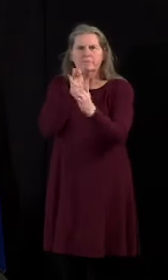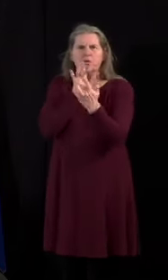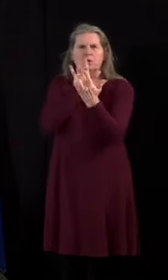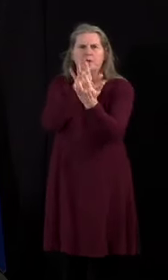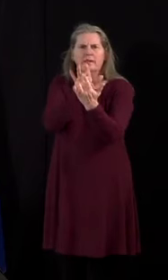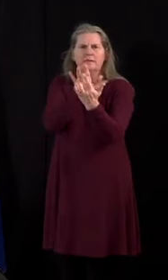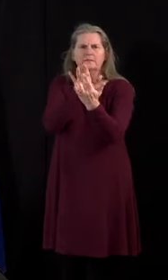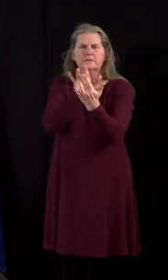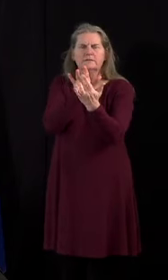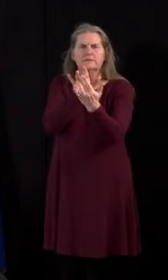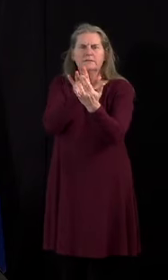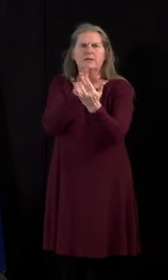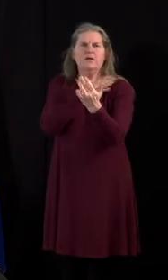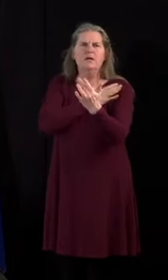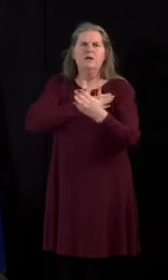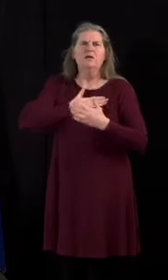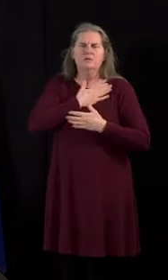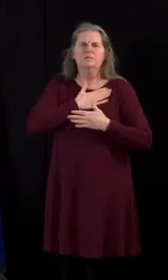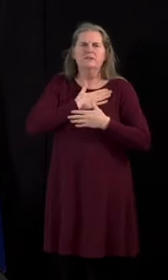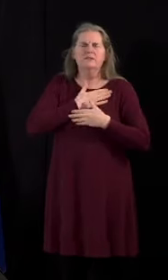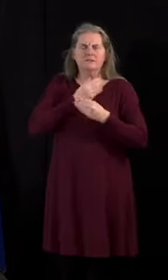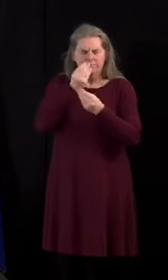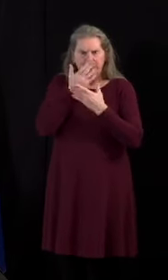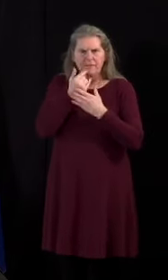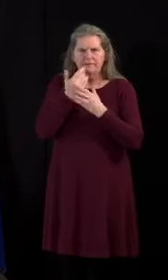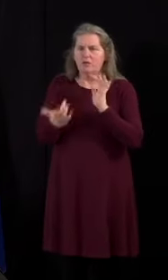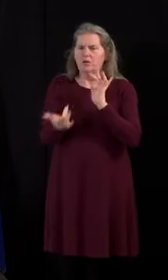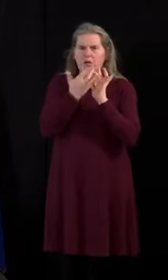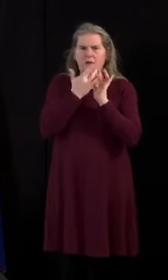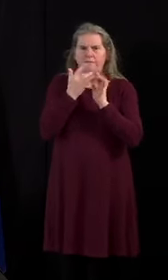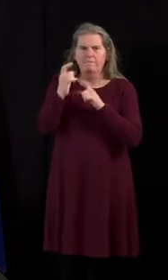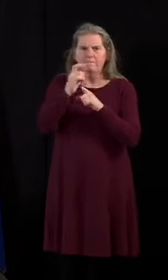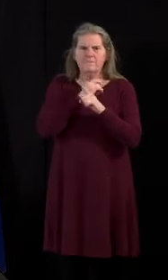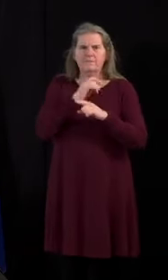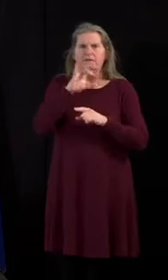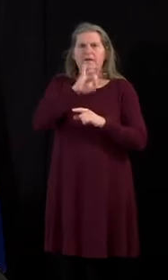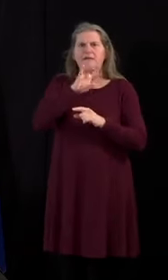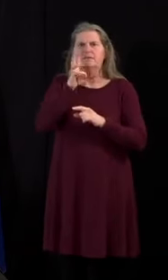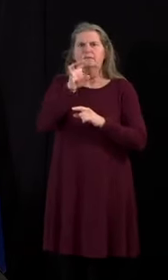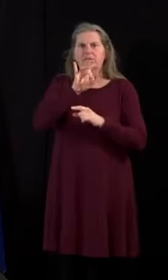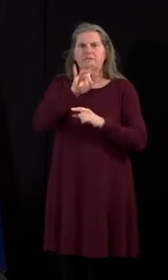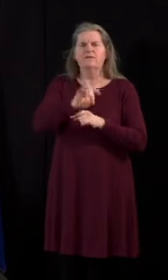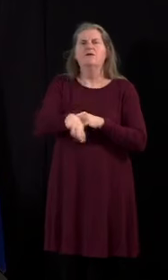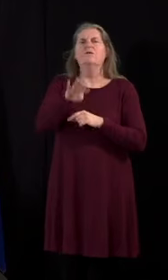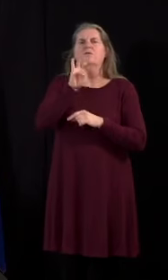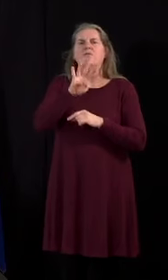of Economic Development. So again, please, we want people to reach out to us. Simply call